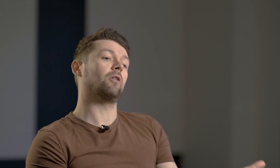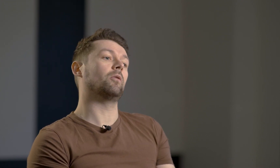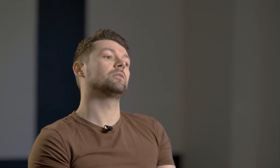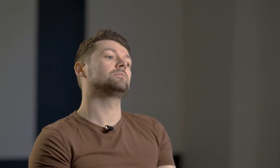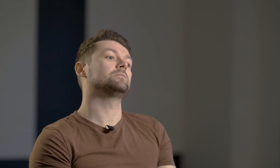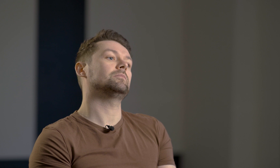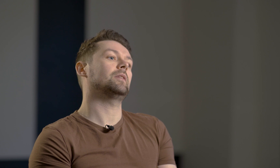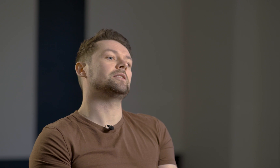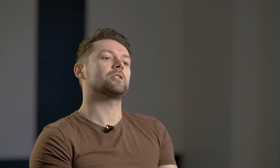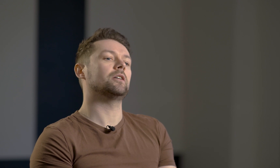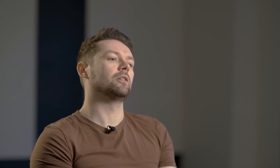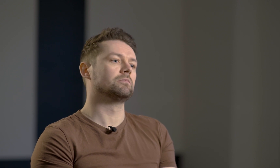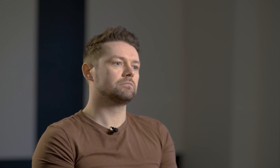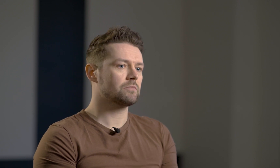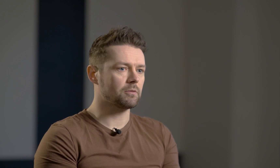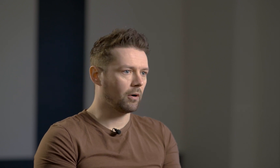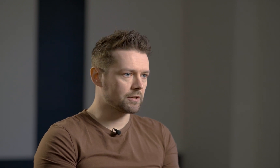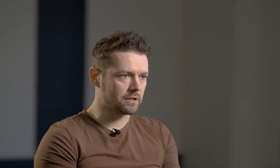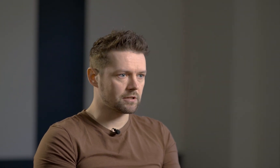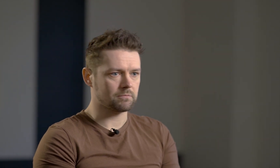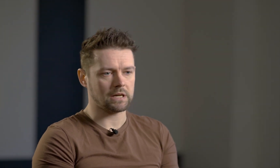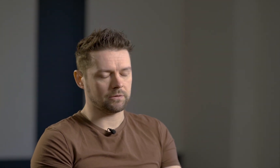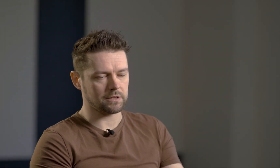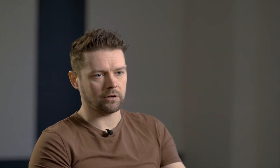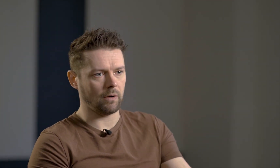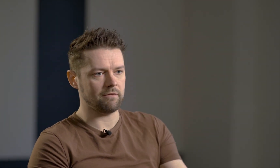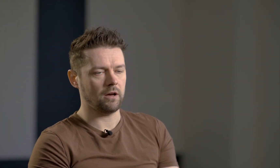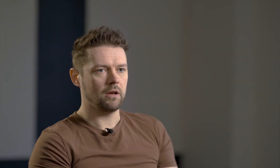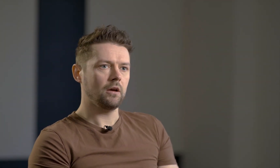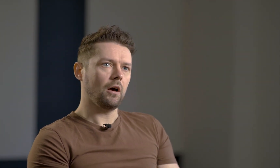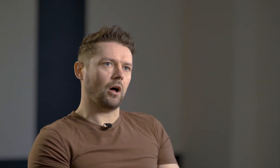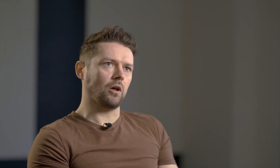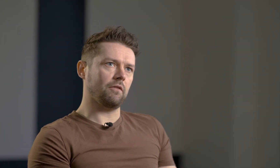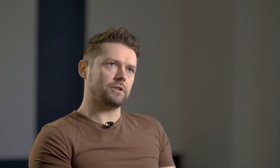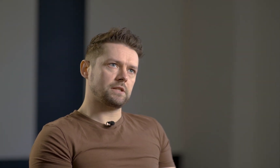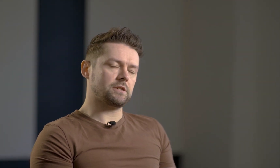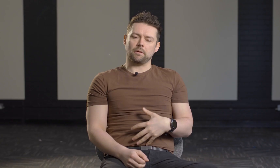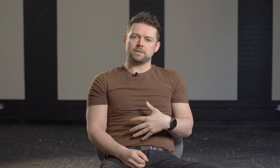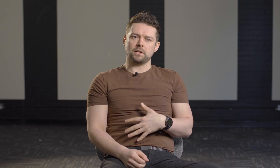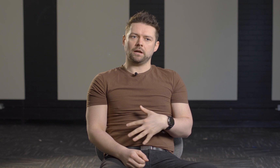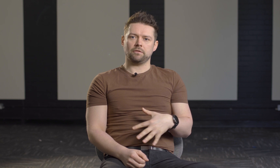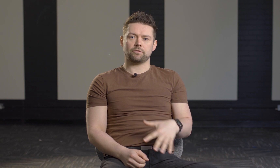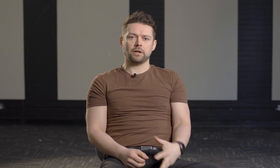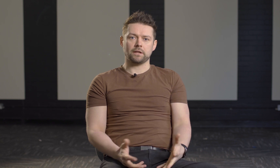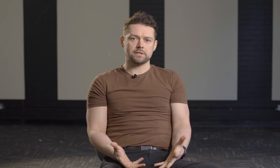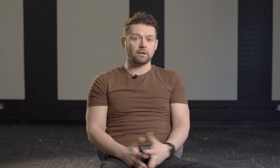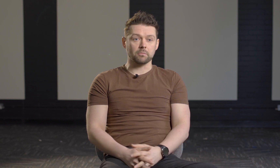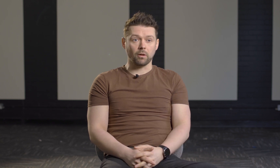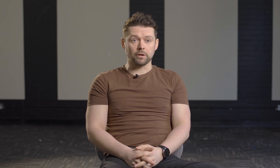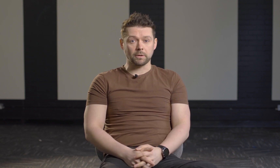own internal support systems, counselling or whatever. A lot of us as interpreters are freelance, self-employed